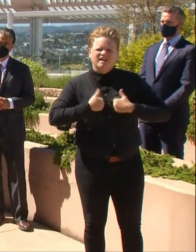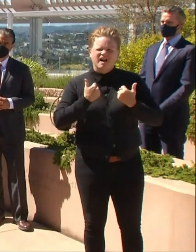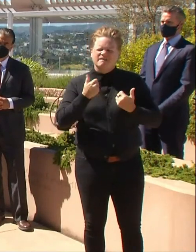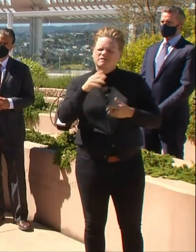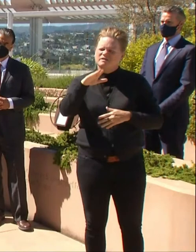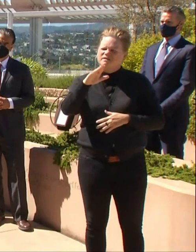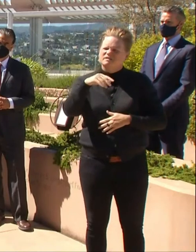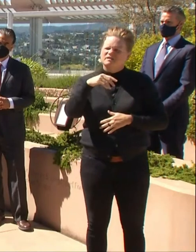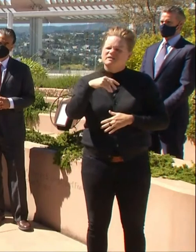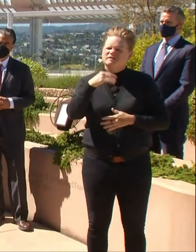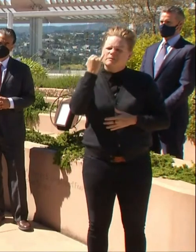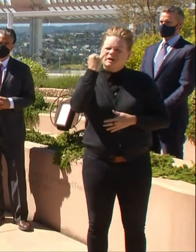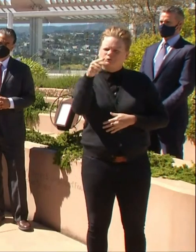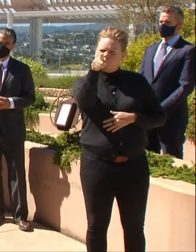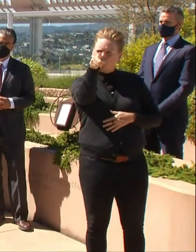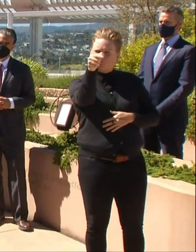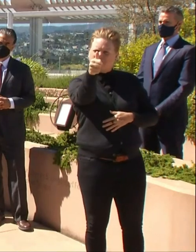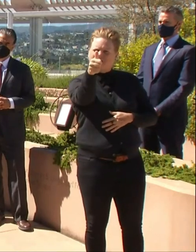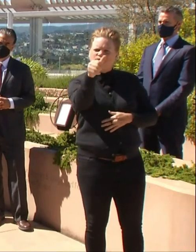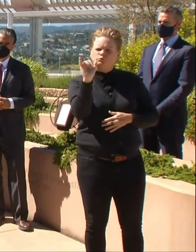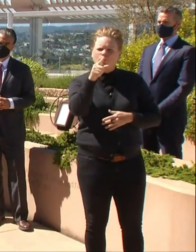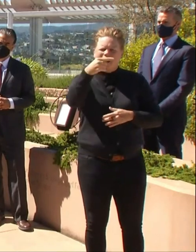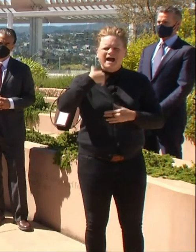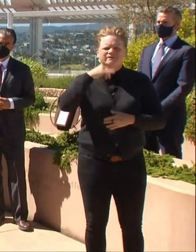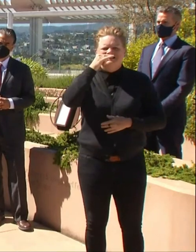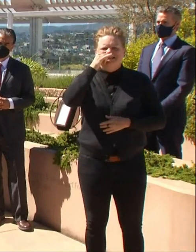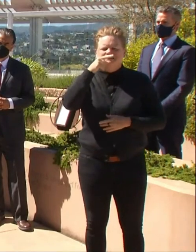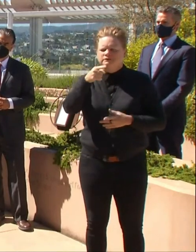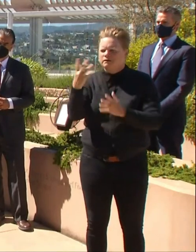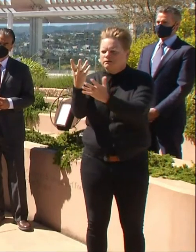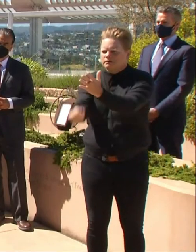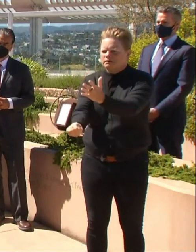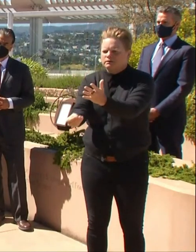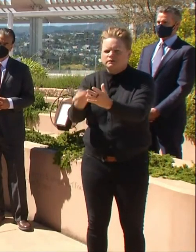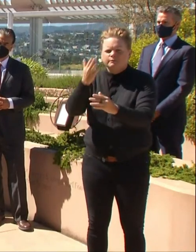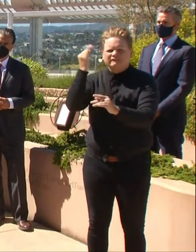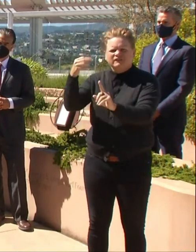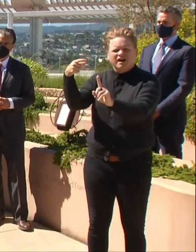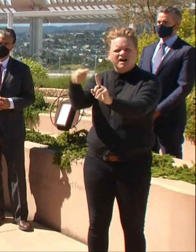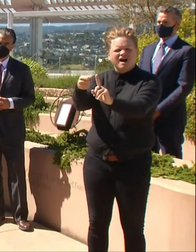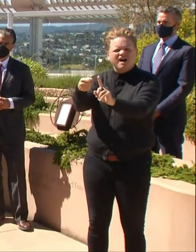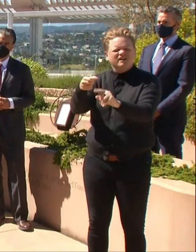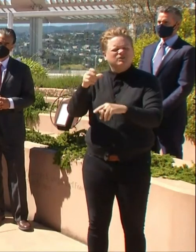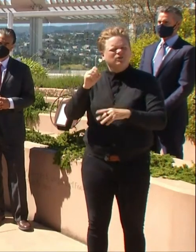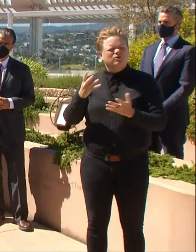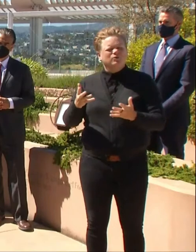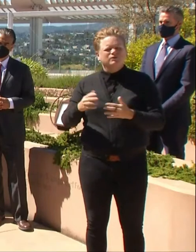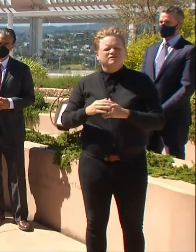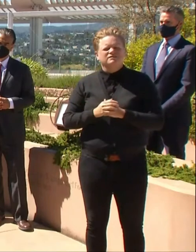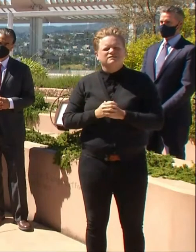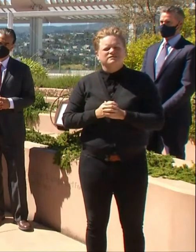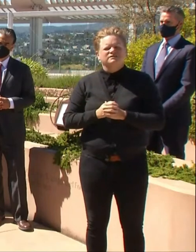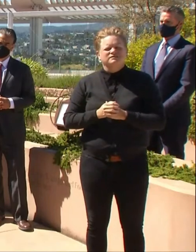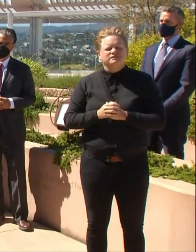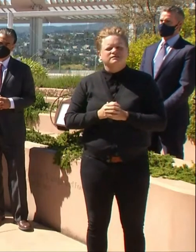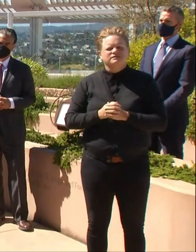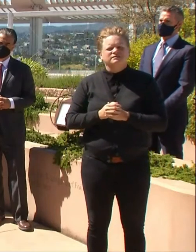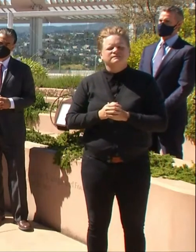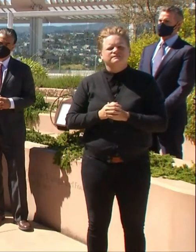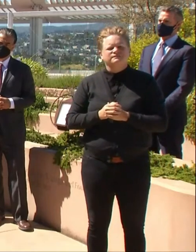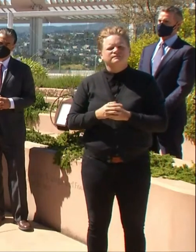Doing the right thing, and that's what we're here today to do, the right thing. And at this time, I want to